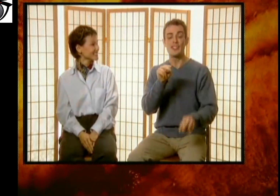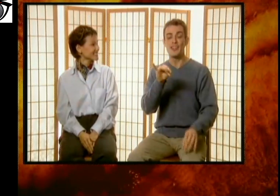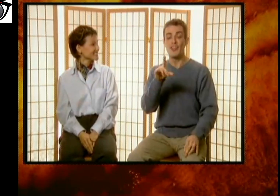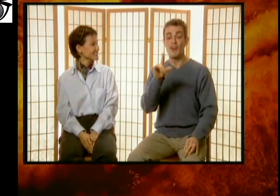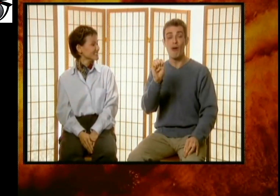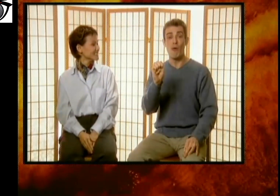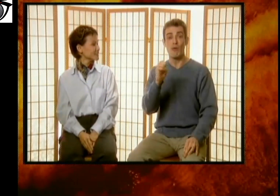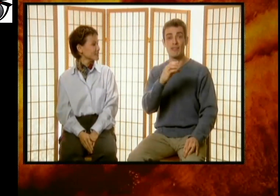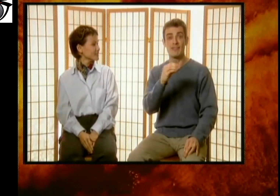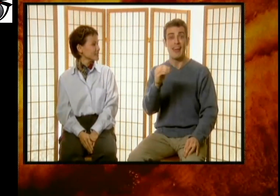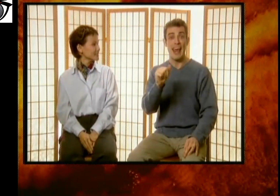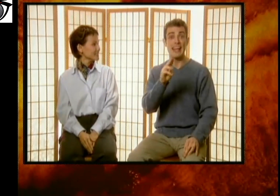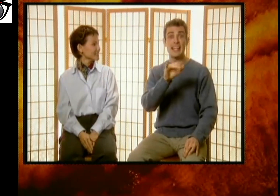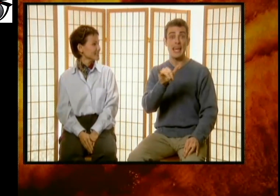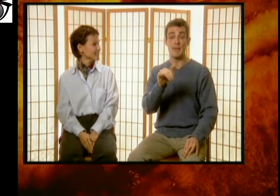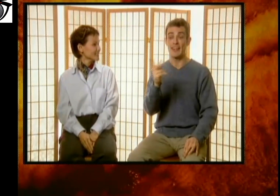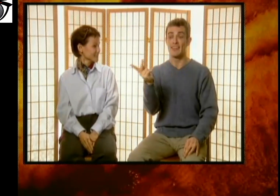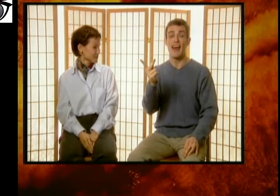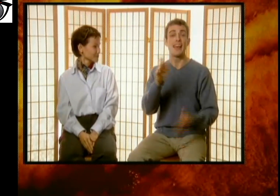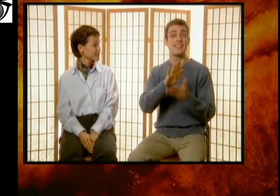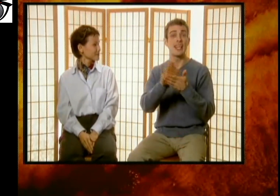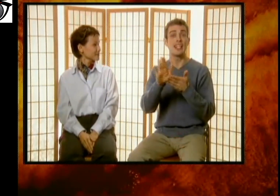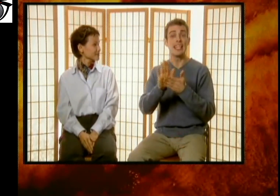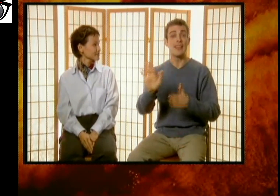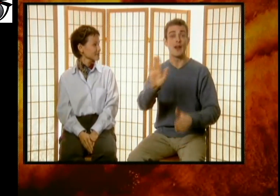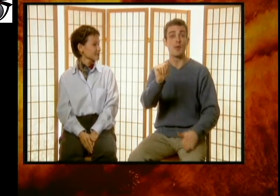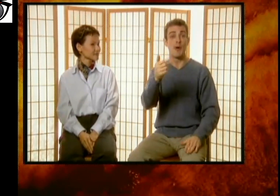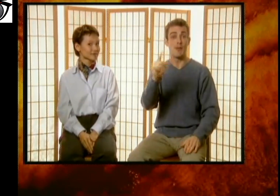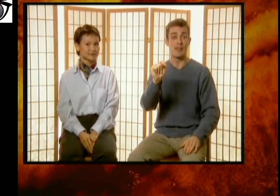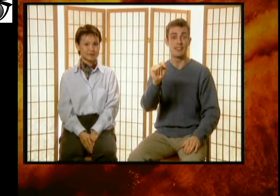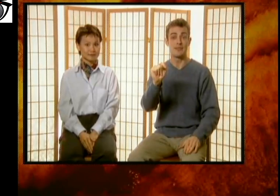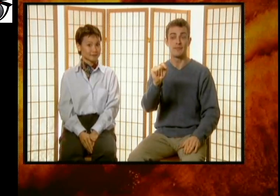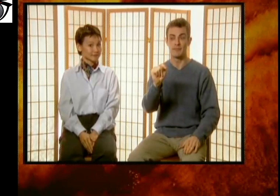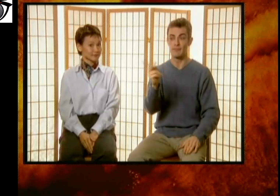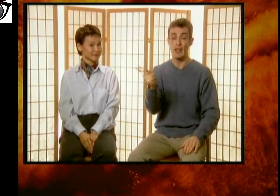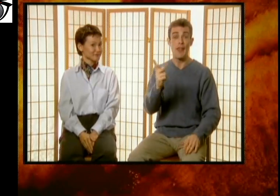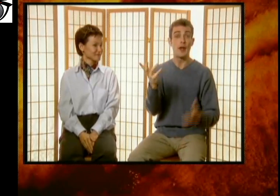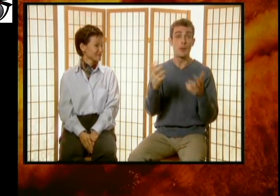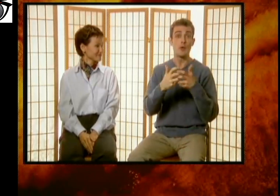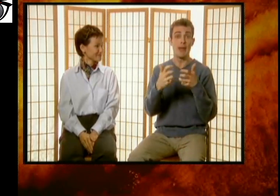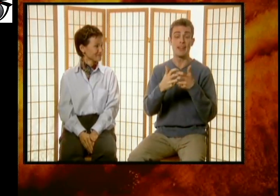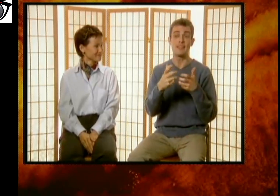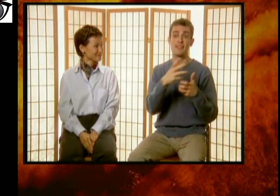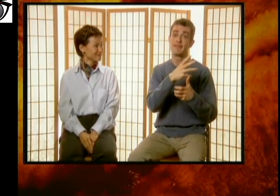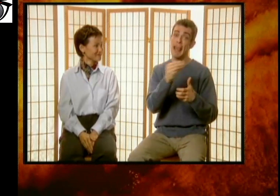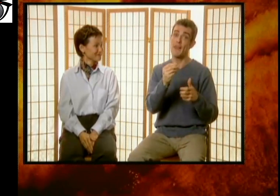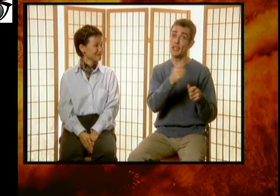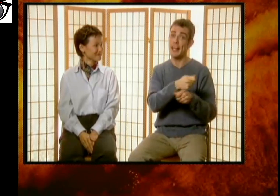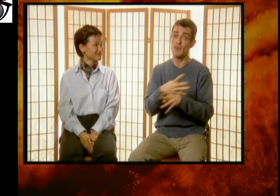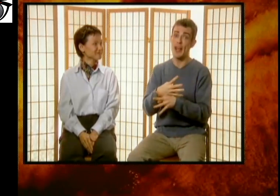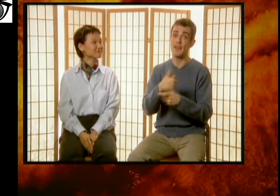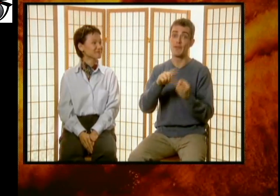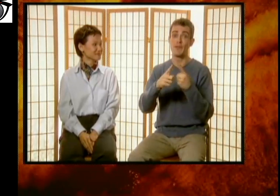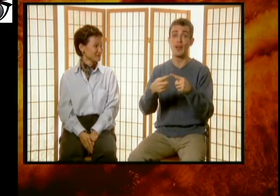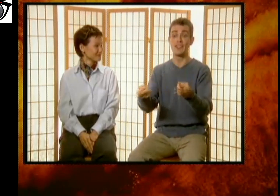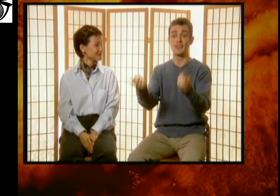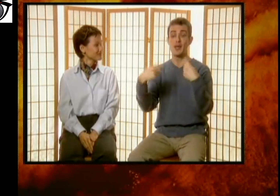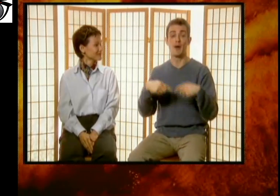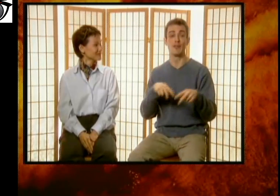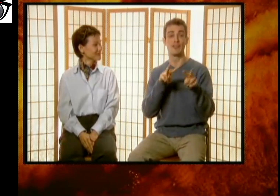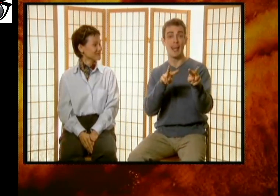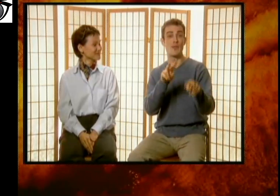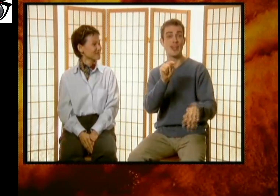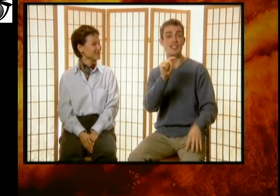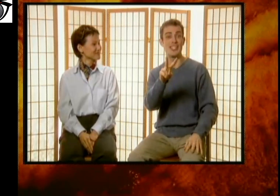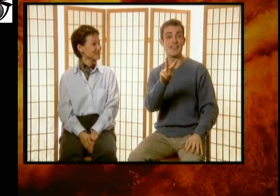We'll watch Nicole and Amy as they clean their apartment. They're roommates, and they're getting ready for friends